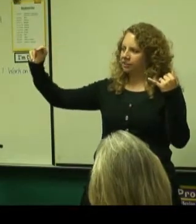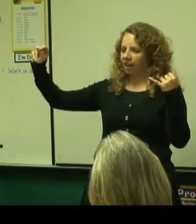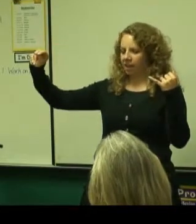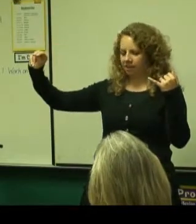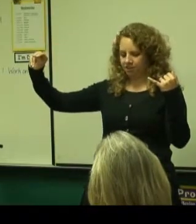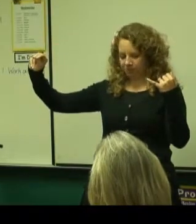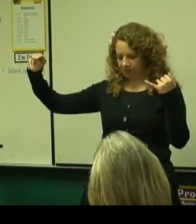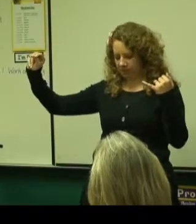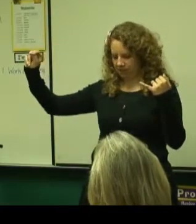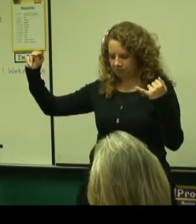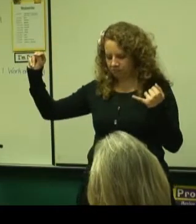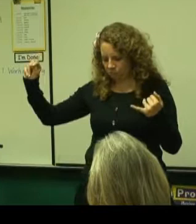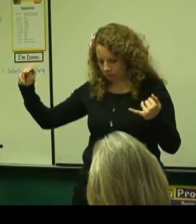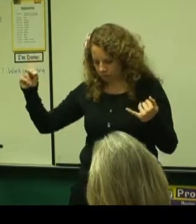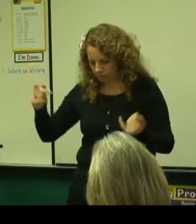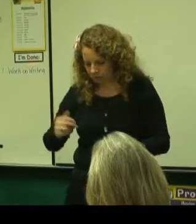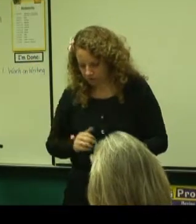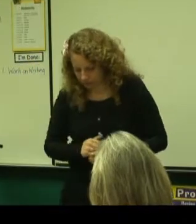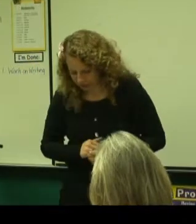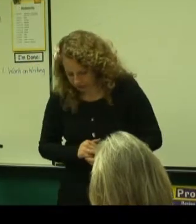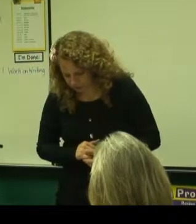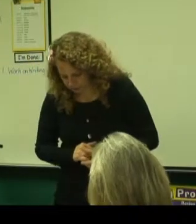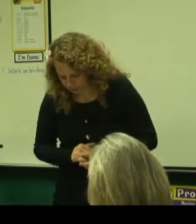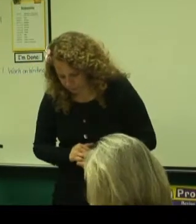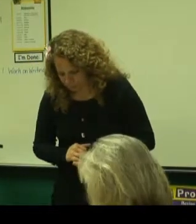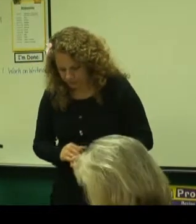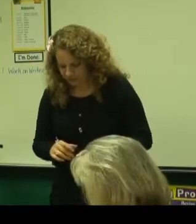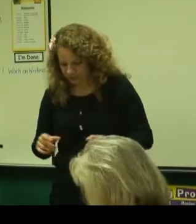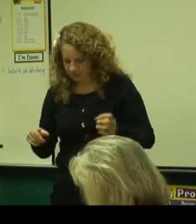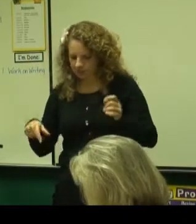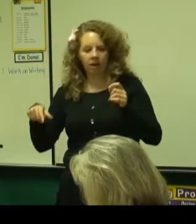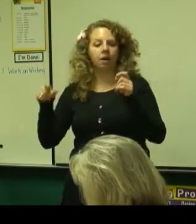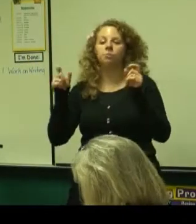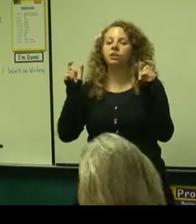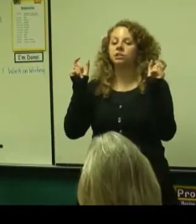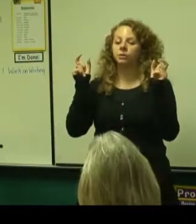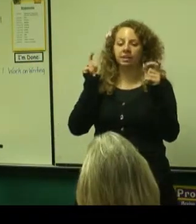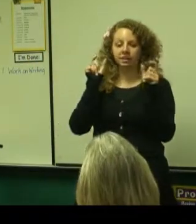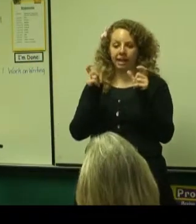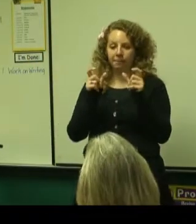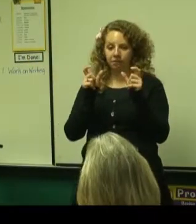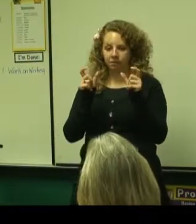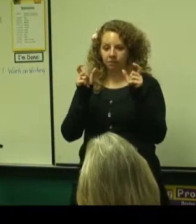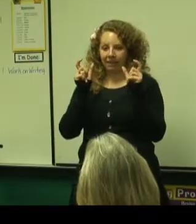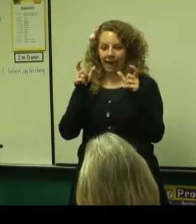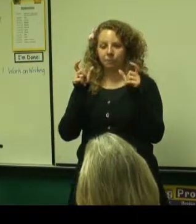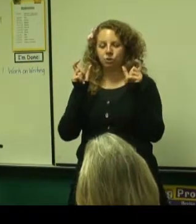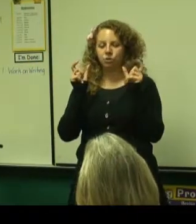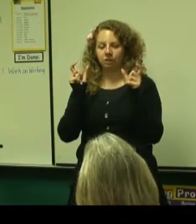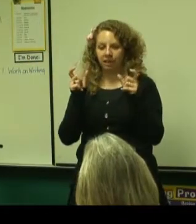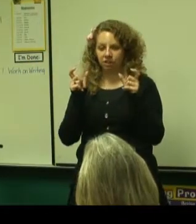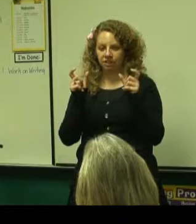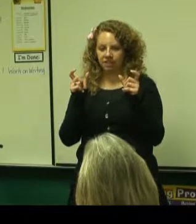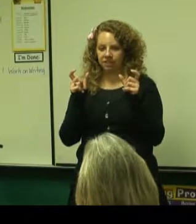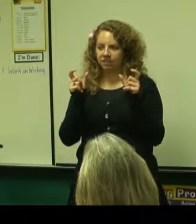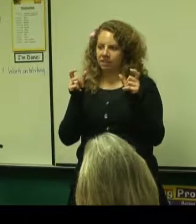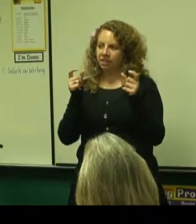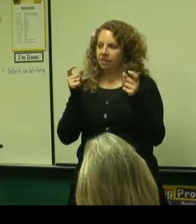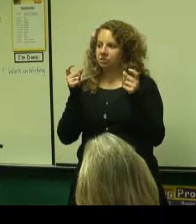at the end, you'll see one of the letters. And this is, when it's written in capital letters like this, it's